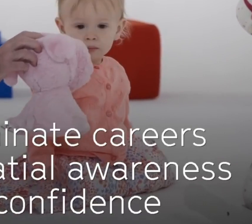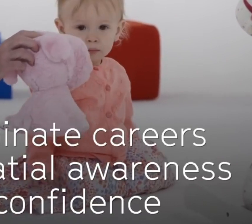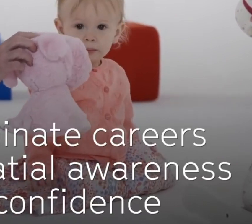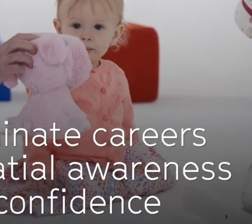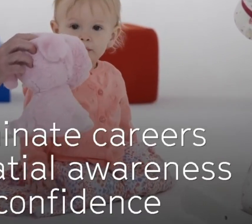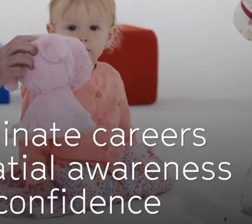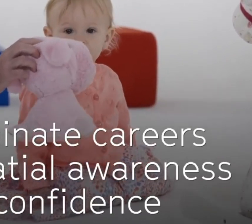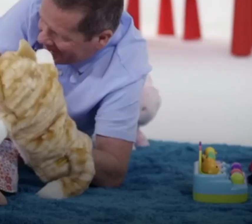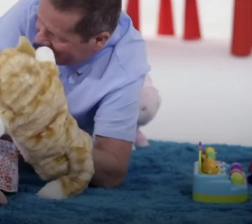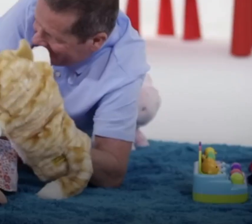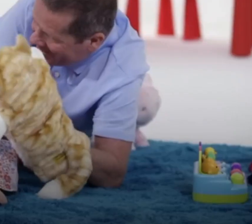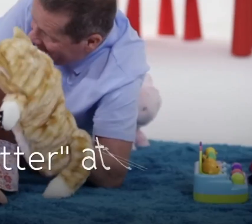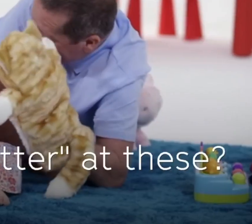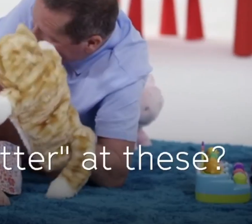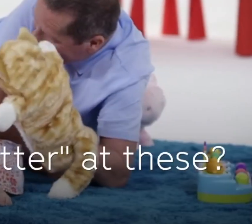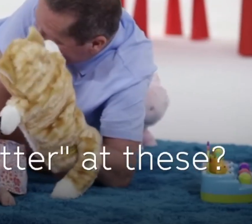hello. Hello.